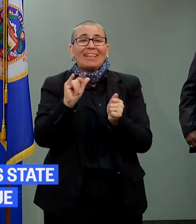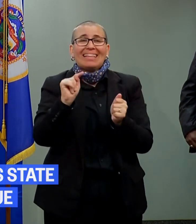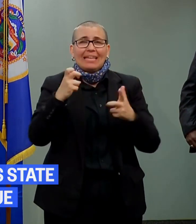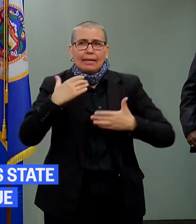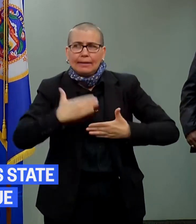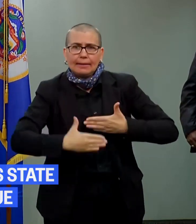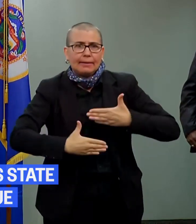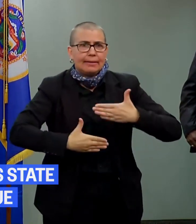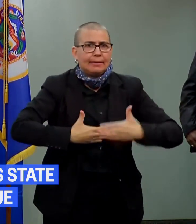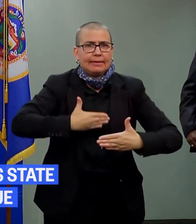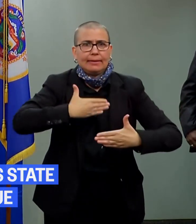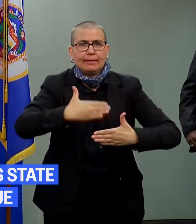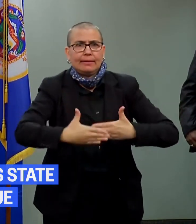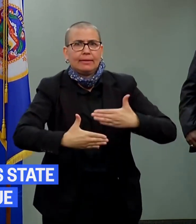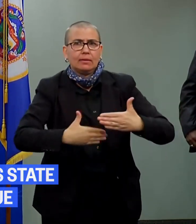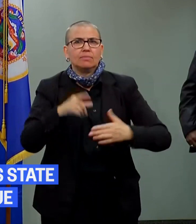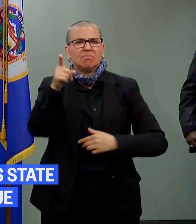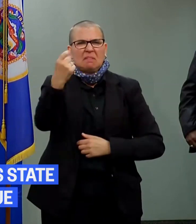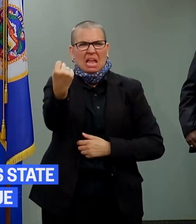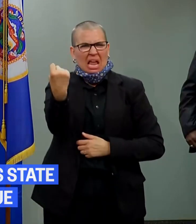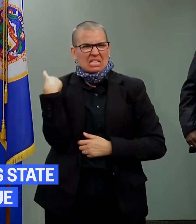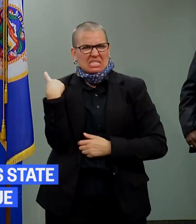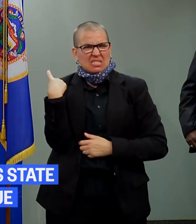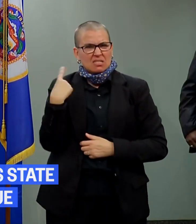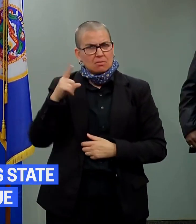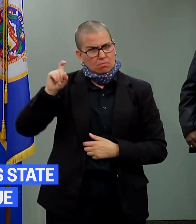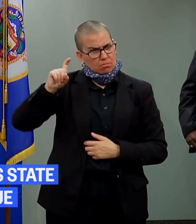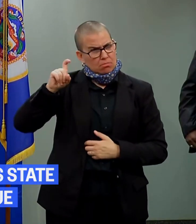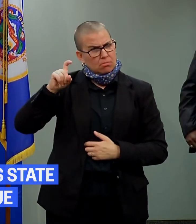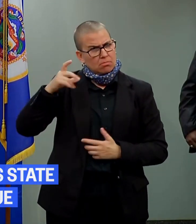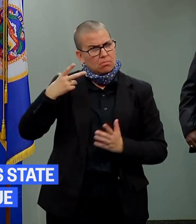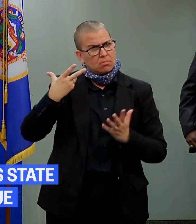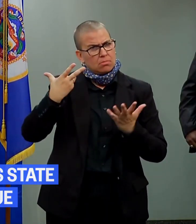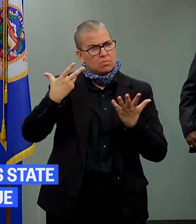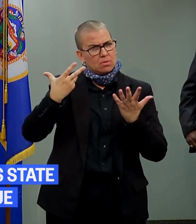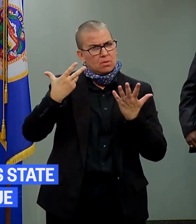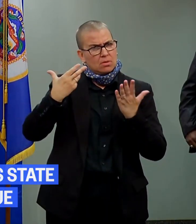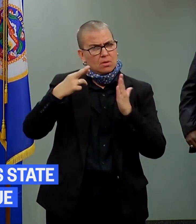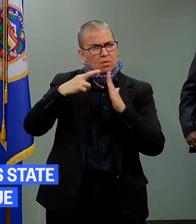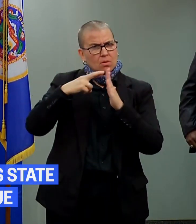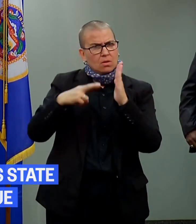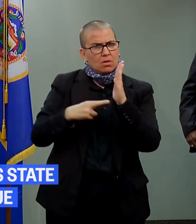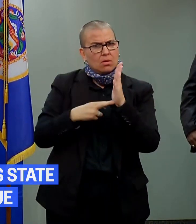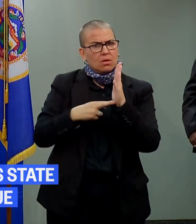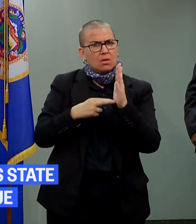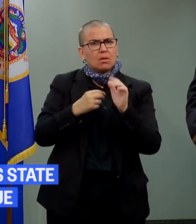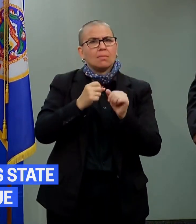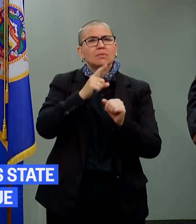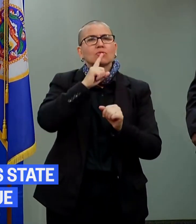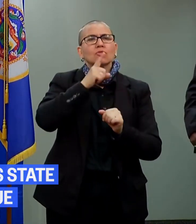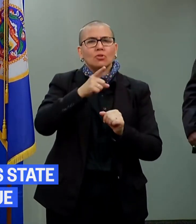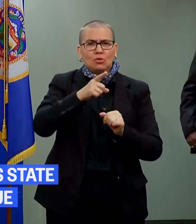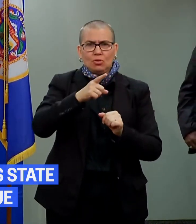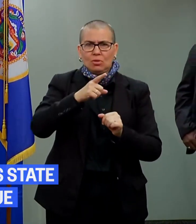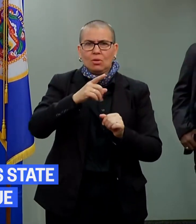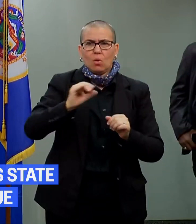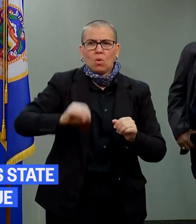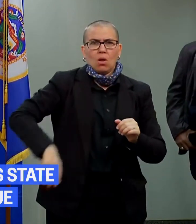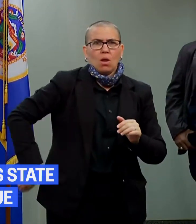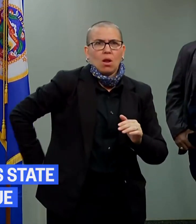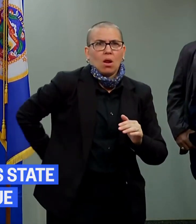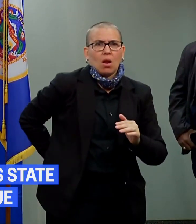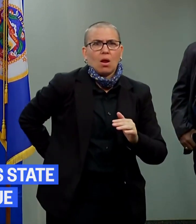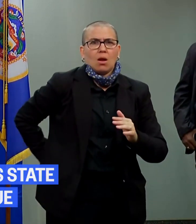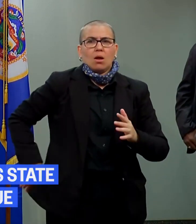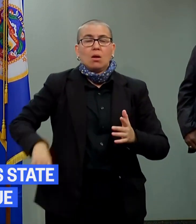protocol that says you do not want to have something behind you, for instance? Absolutely. Yeah, make no mistake about it. When you're standing on